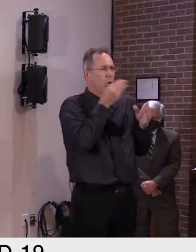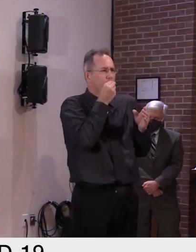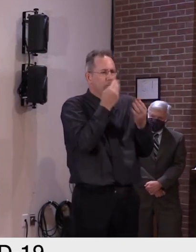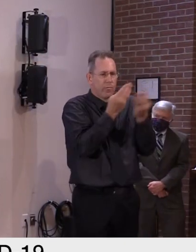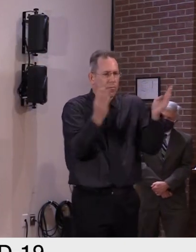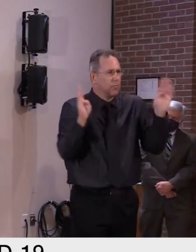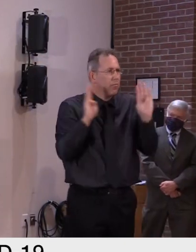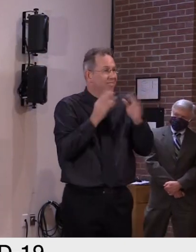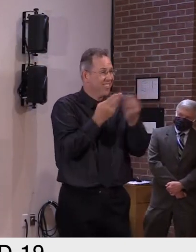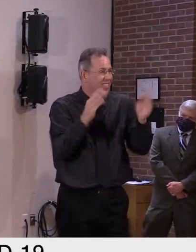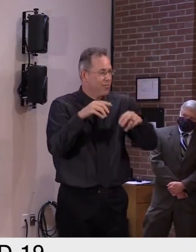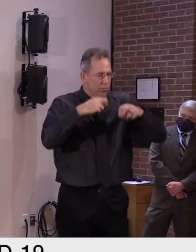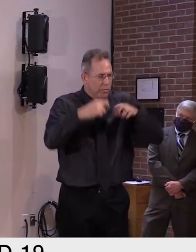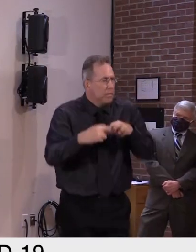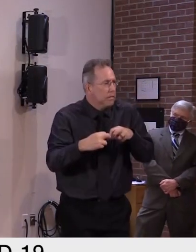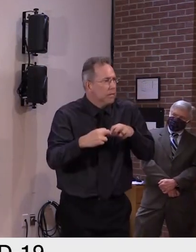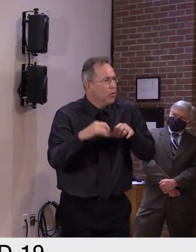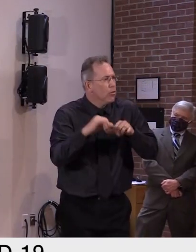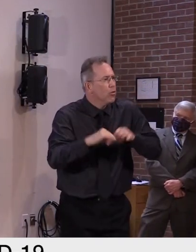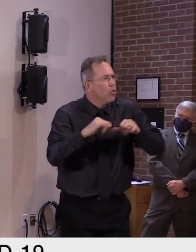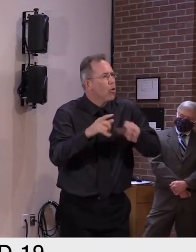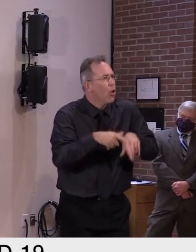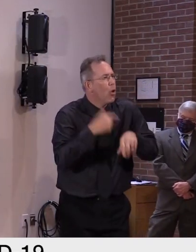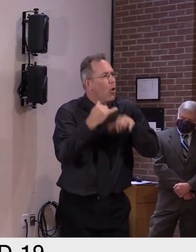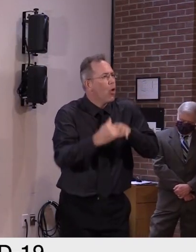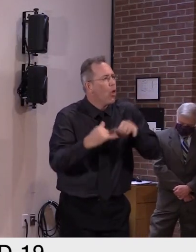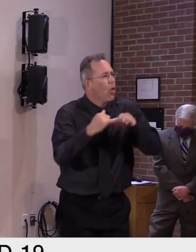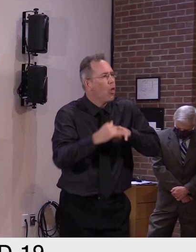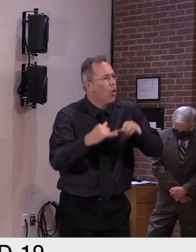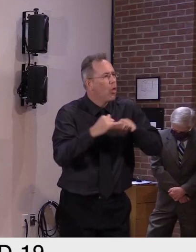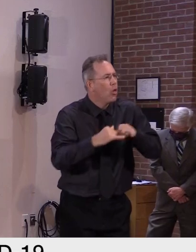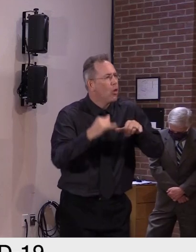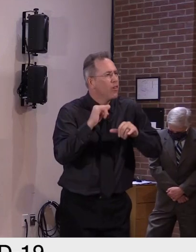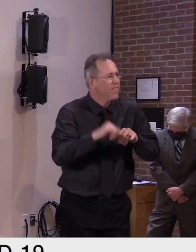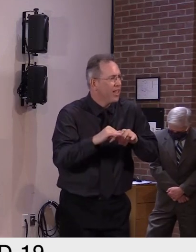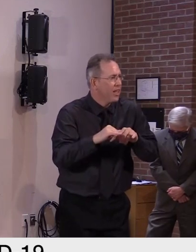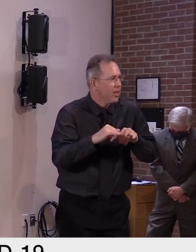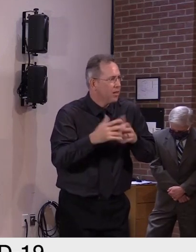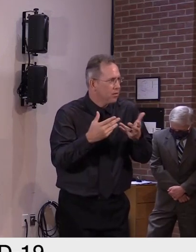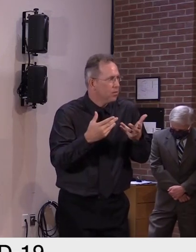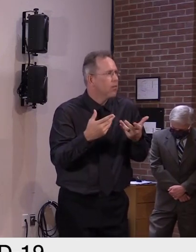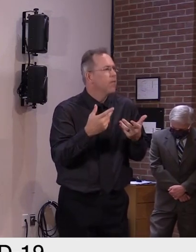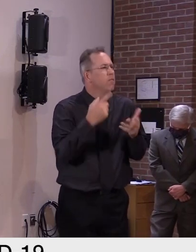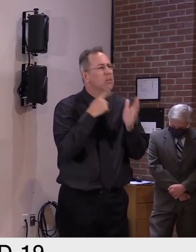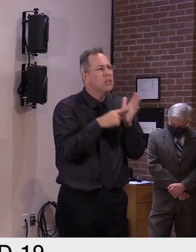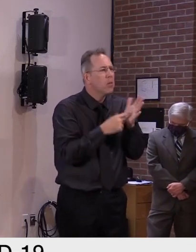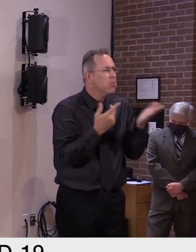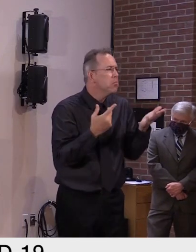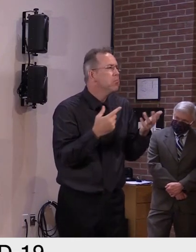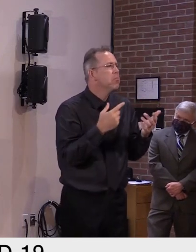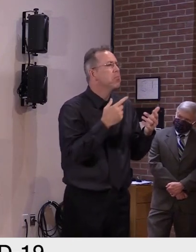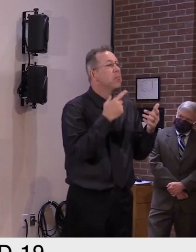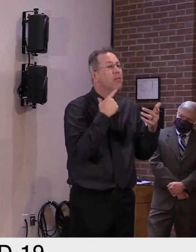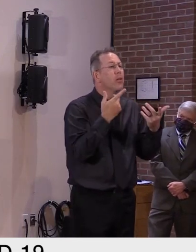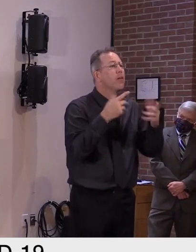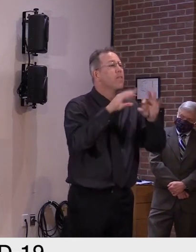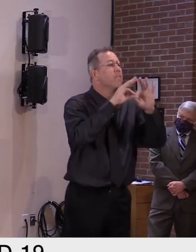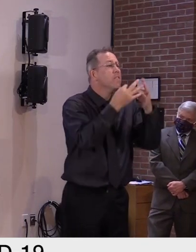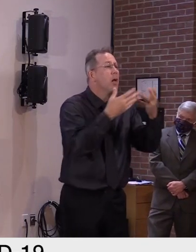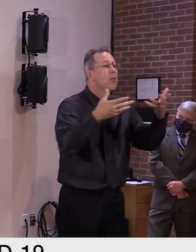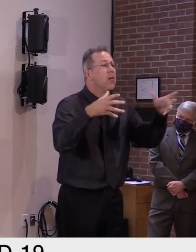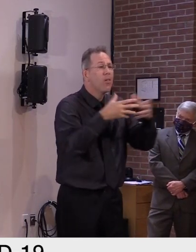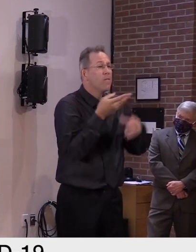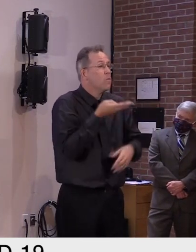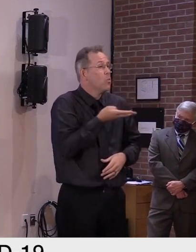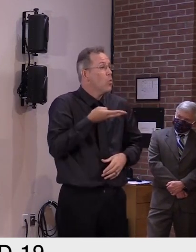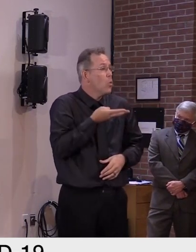contacts in a different realm, like who's our friends or our social connections. That we might actually be able to have a fair number